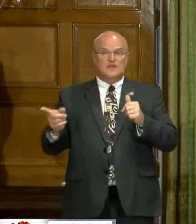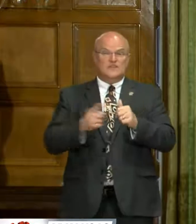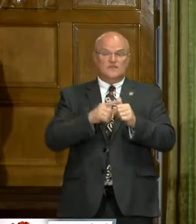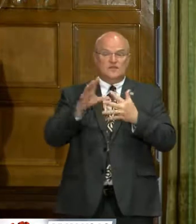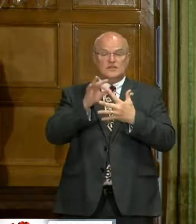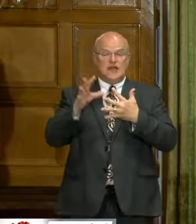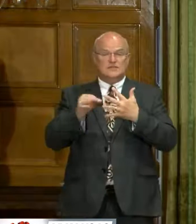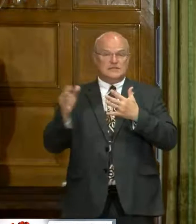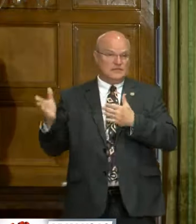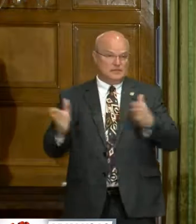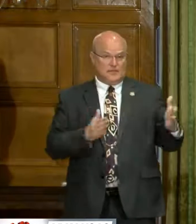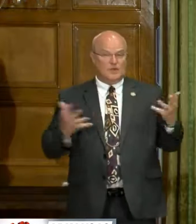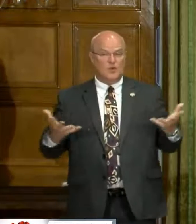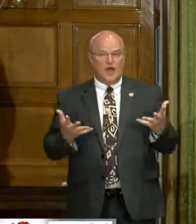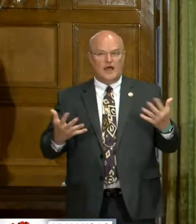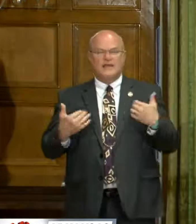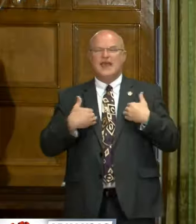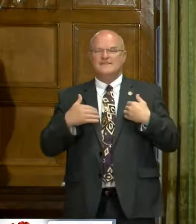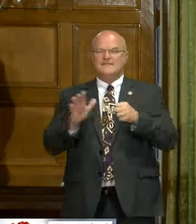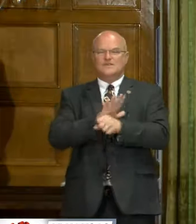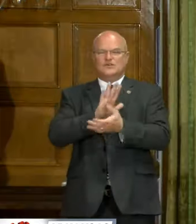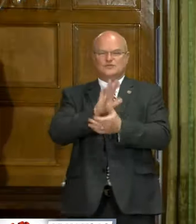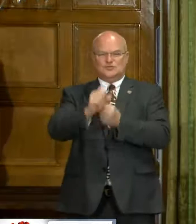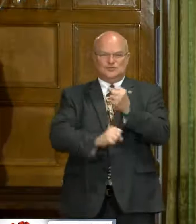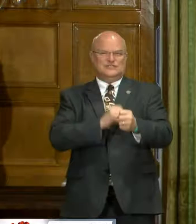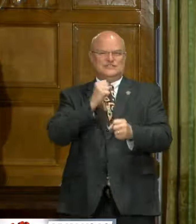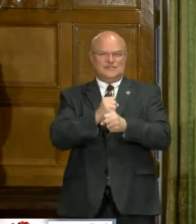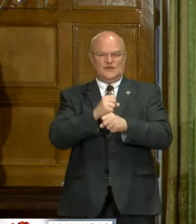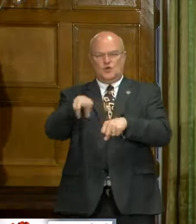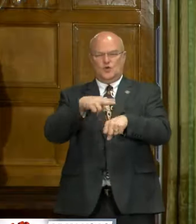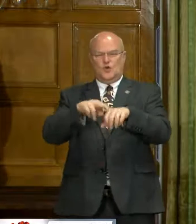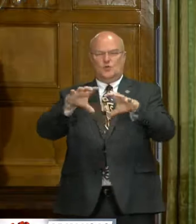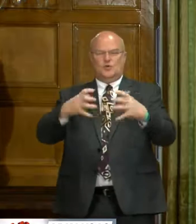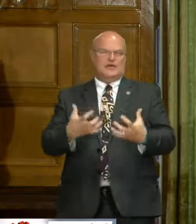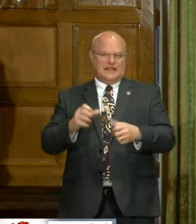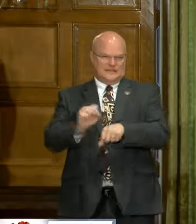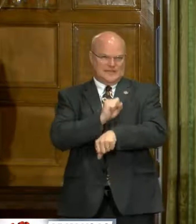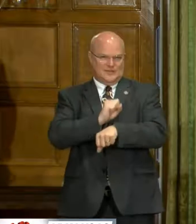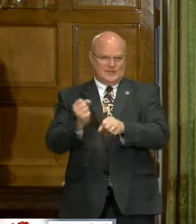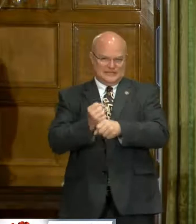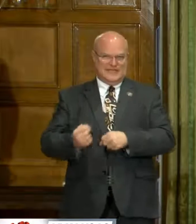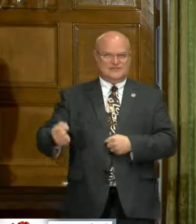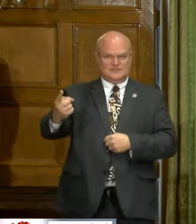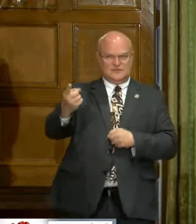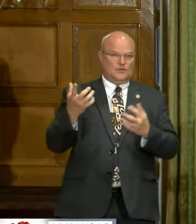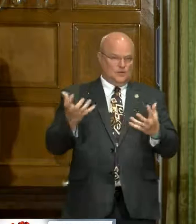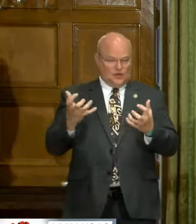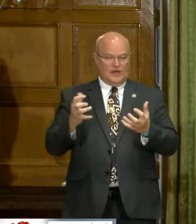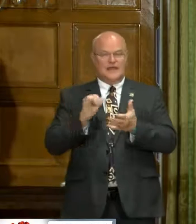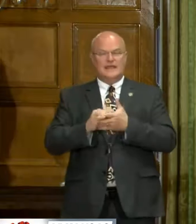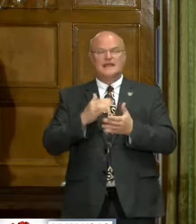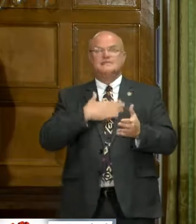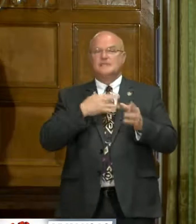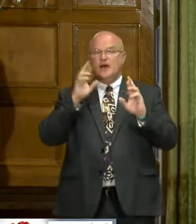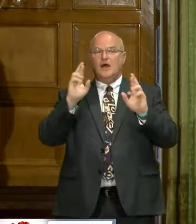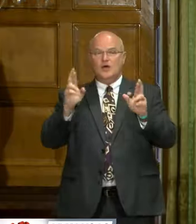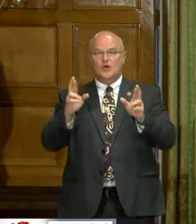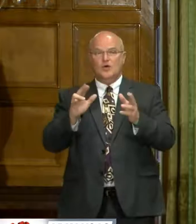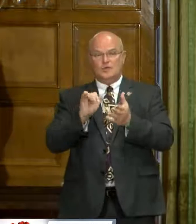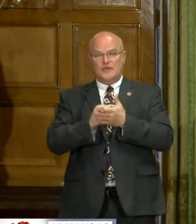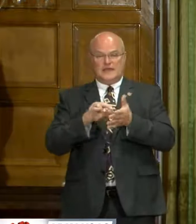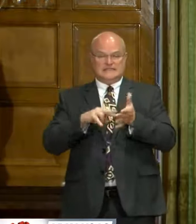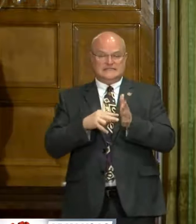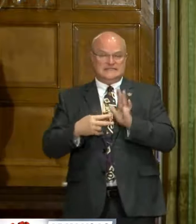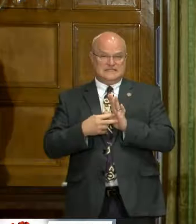first option and the intent is that we'll have a full school year and normal class operation next year. So that's my hope, that's